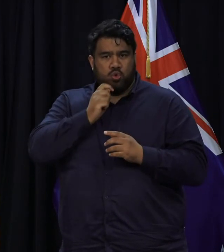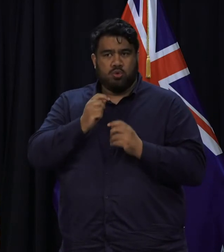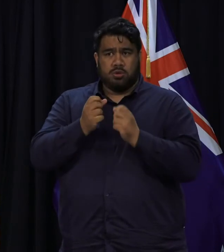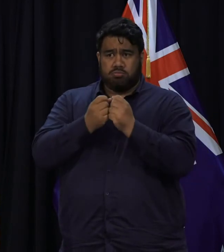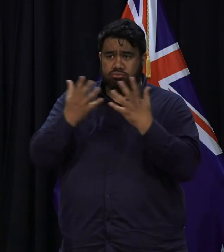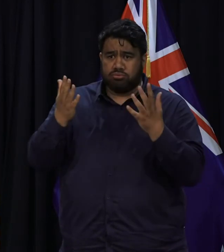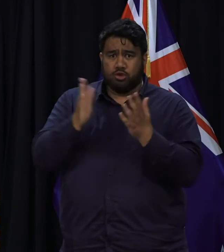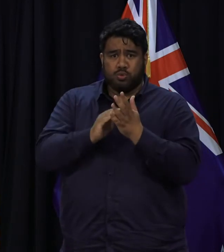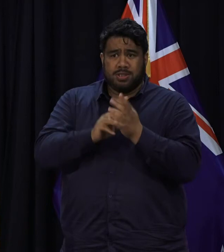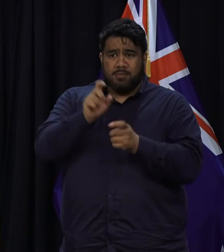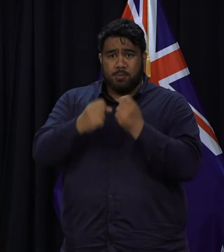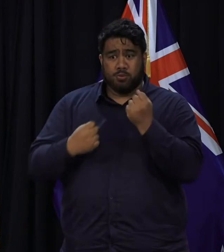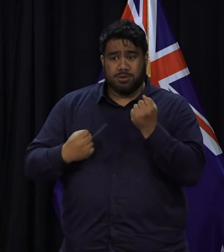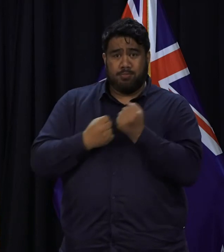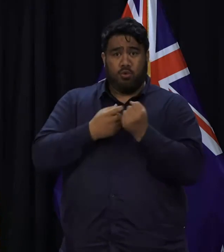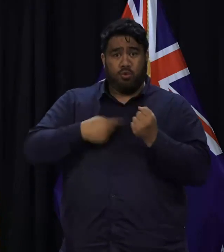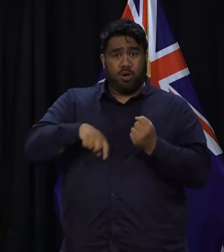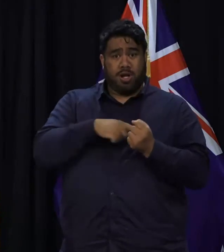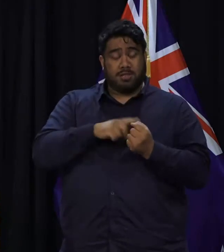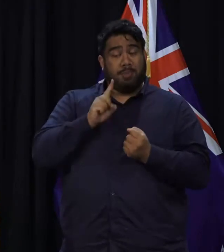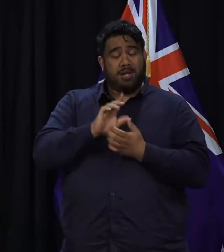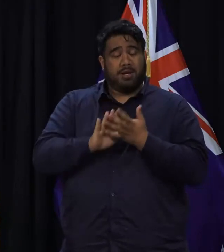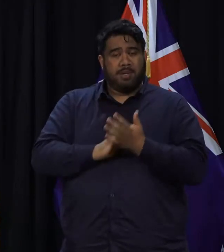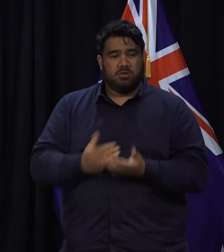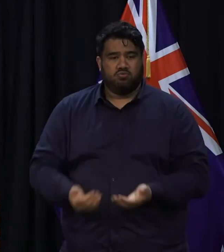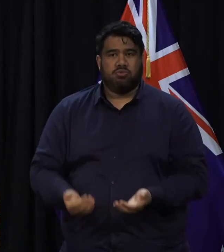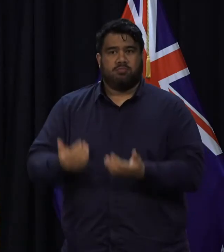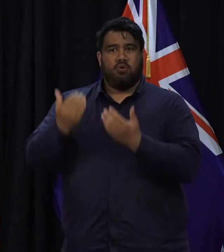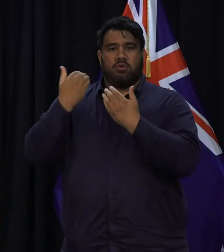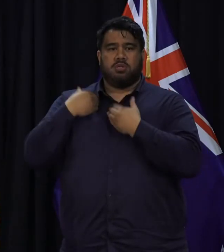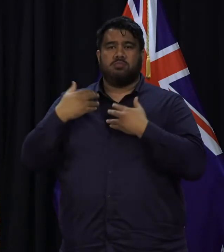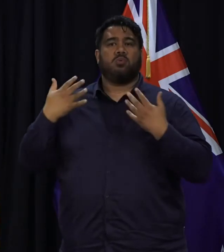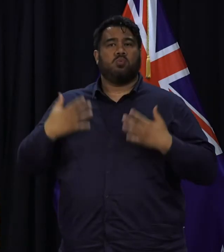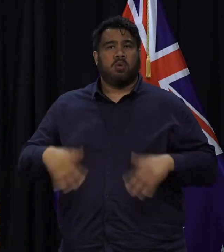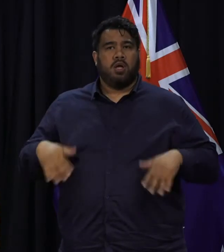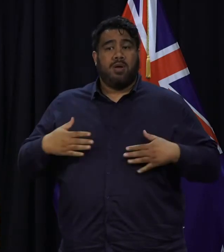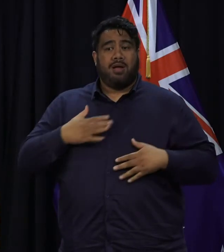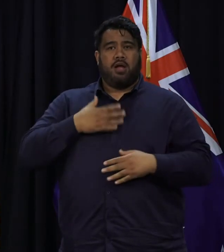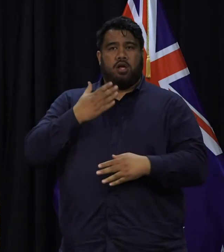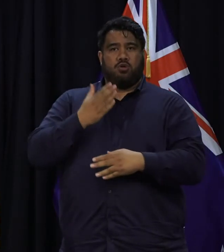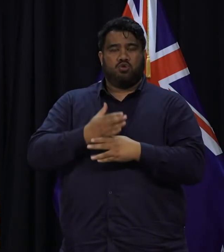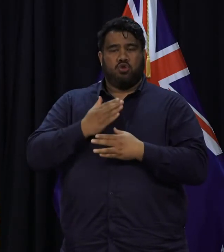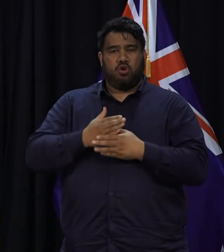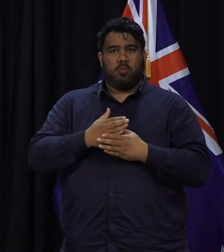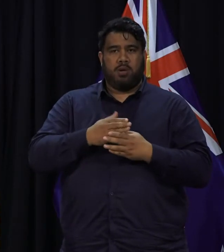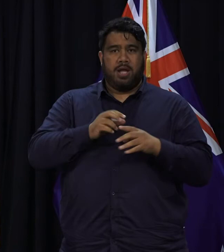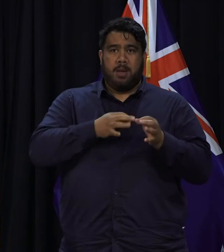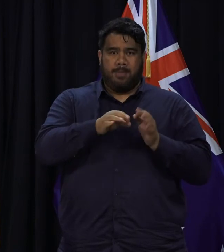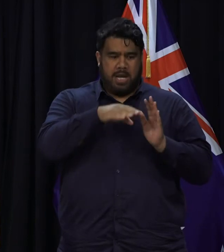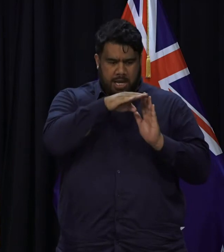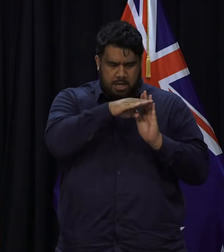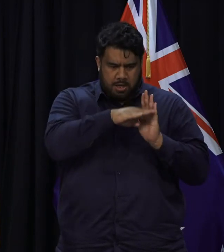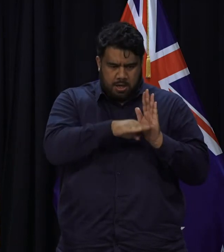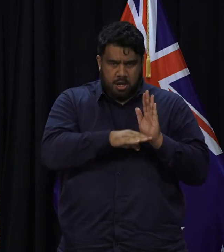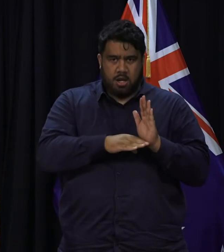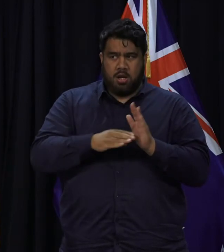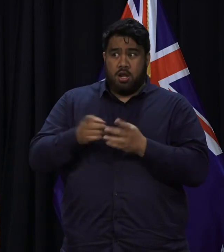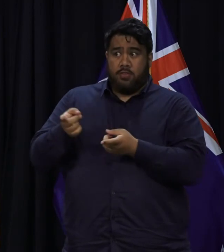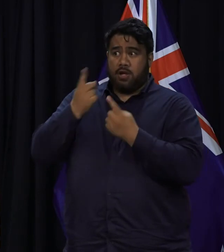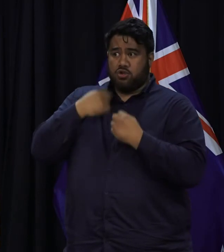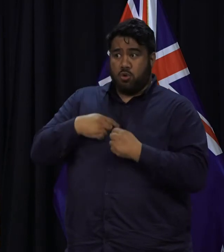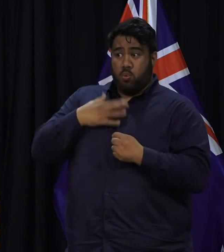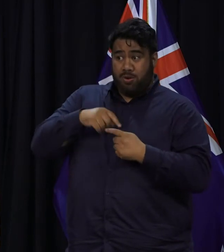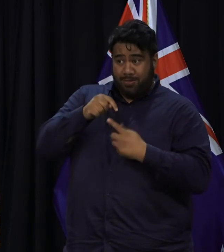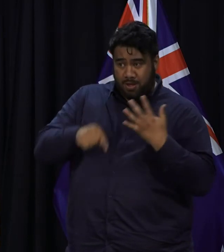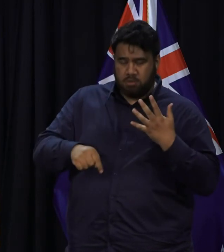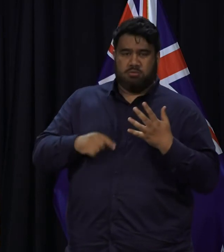with that comes significant responsibility. It's our job now to get on with the plan and the work that they elected us to